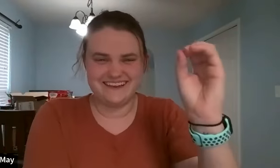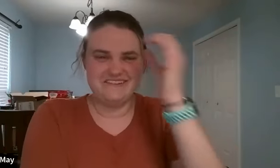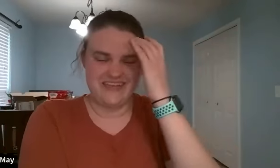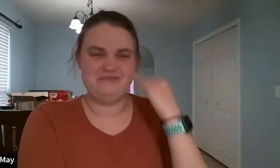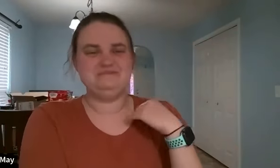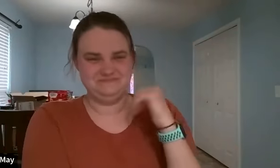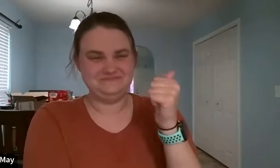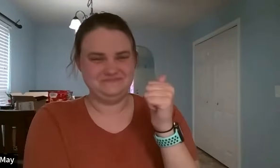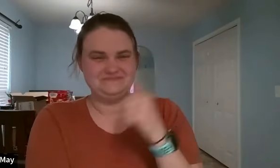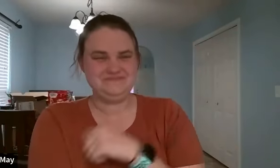yeah.